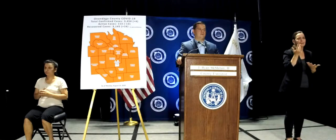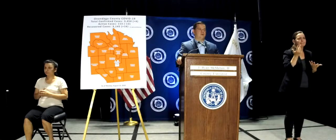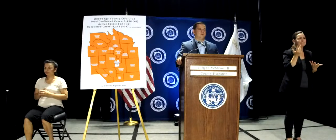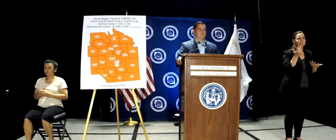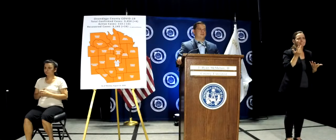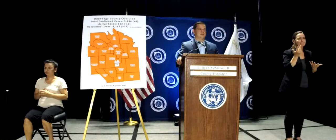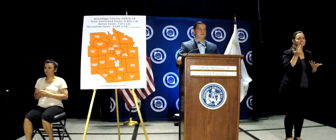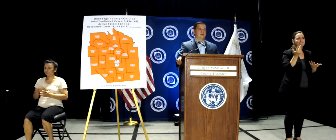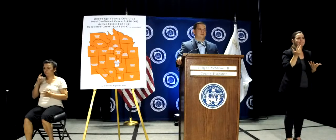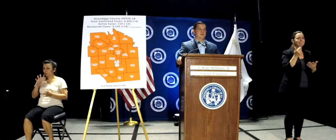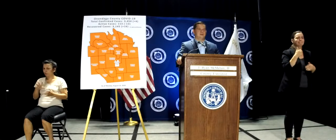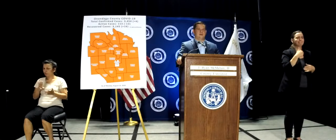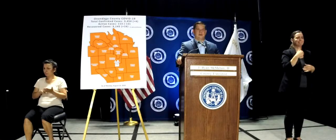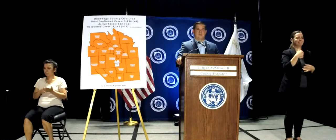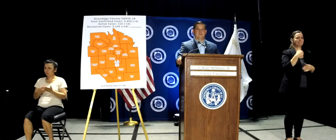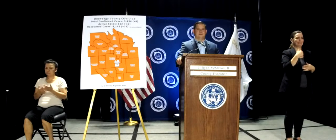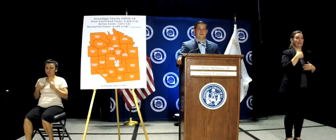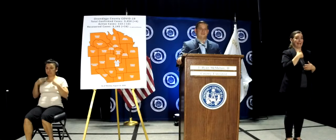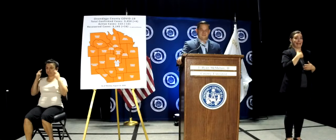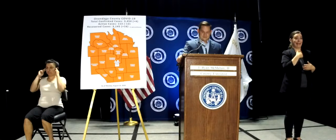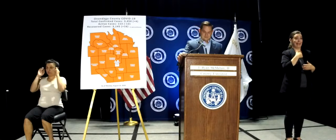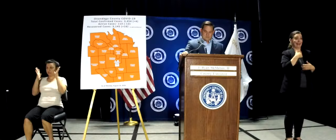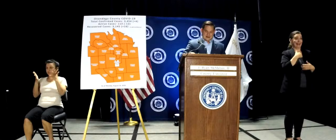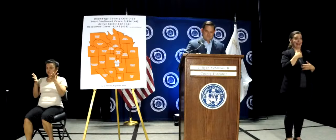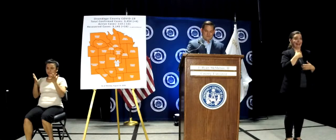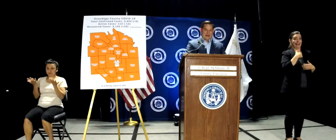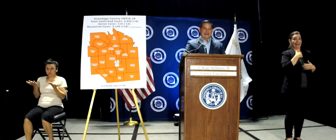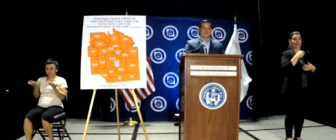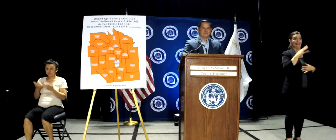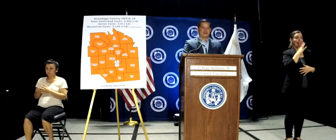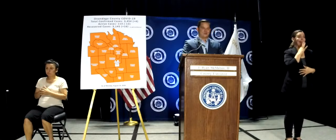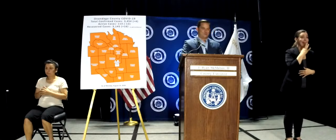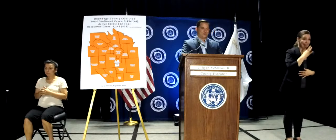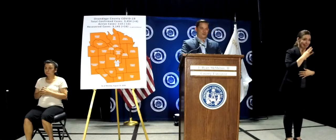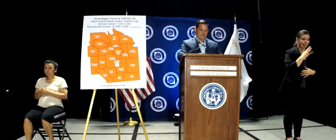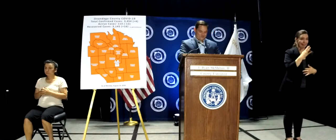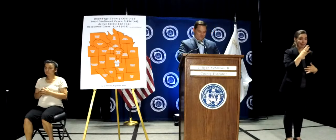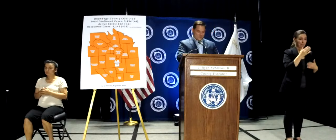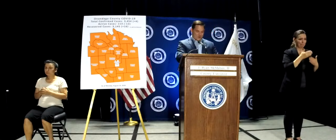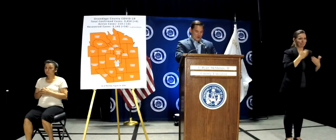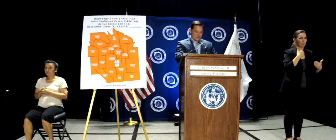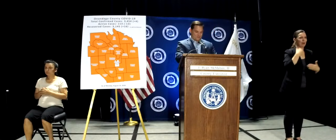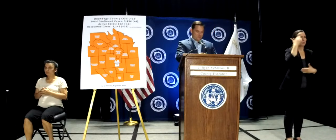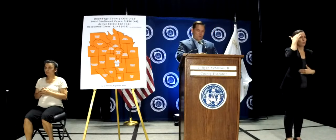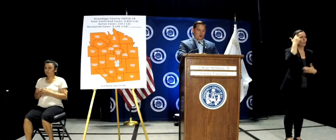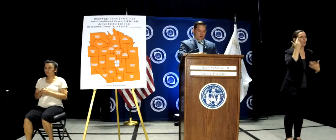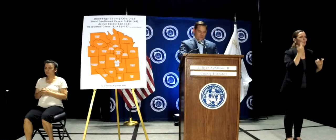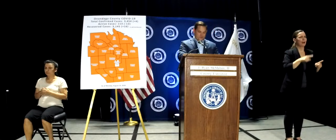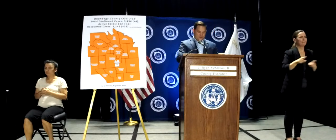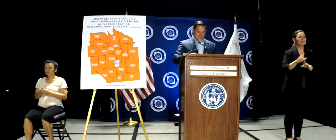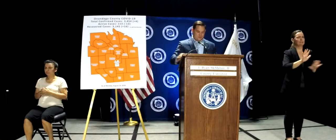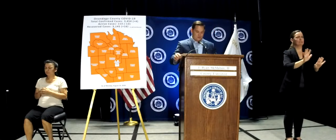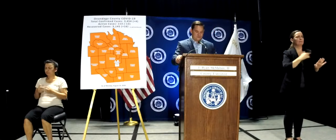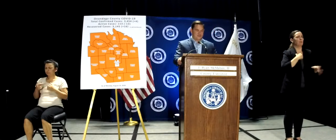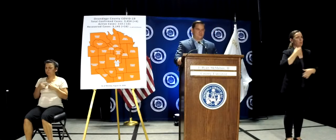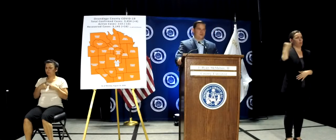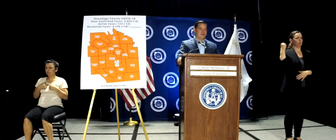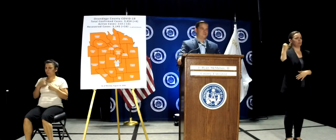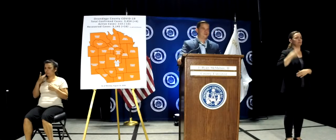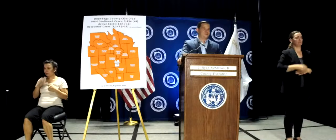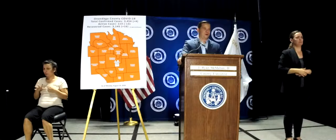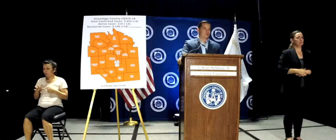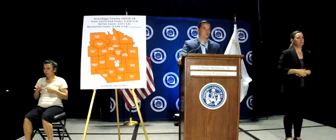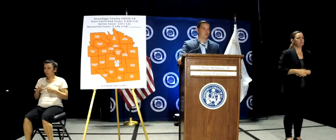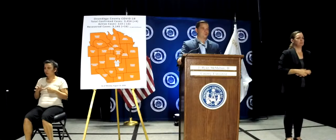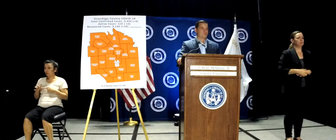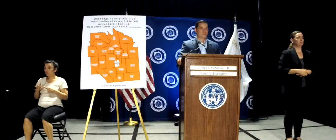get out in front of my skis on an announcement that may not be mine to make completely tomorrow. So we'll have to keep you guys